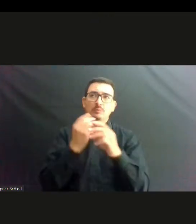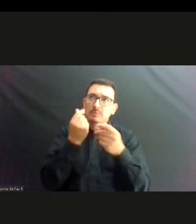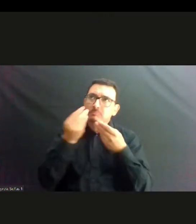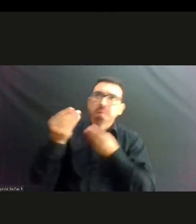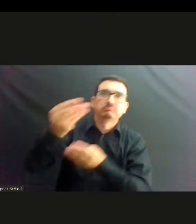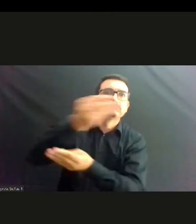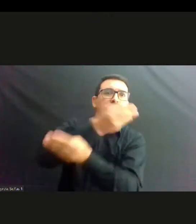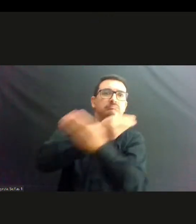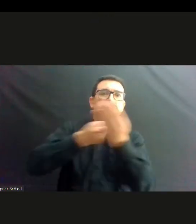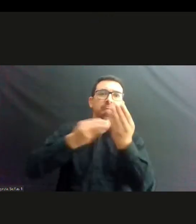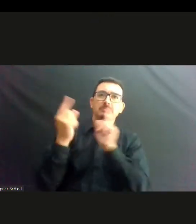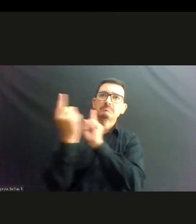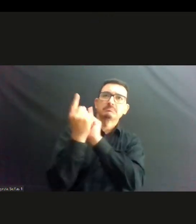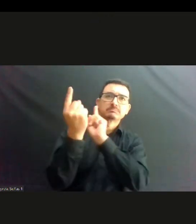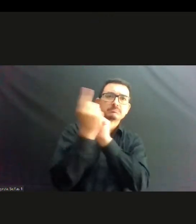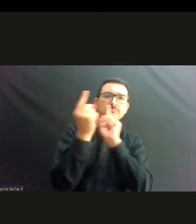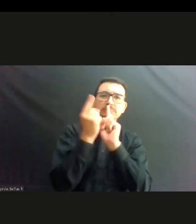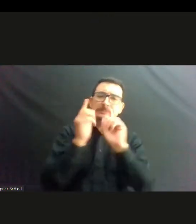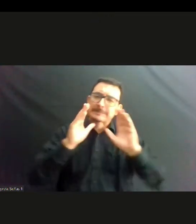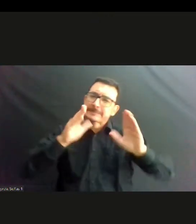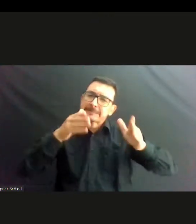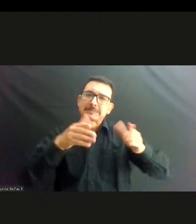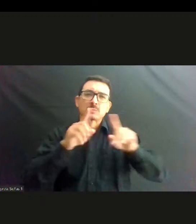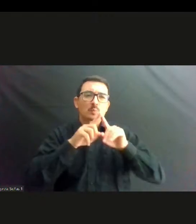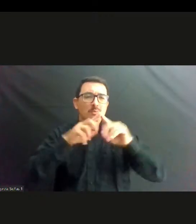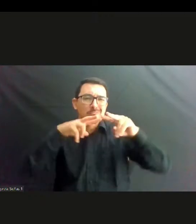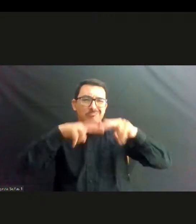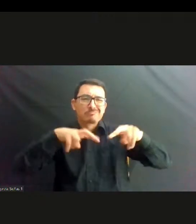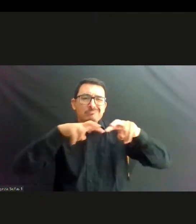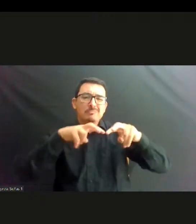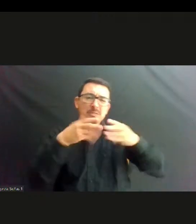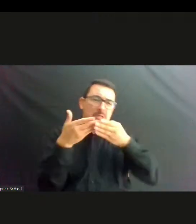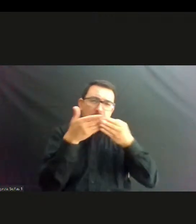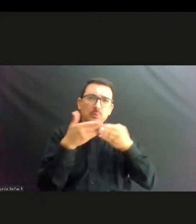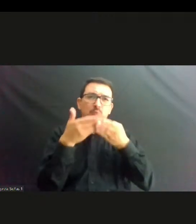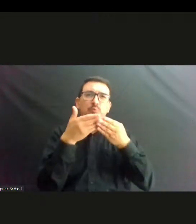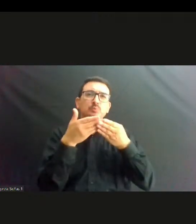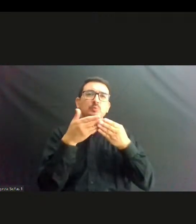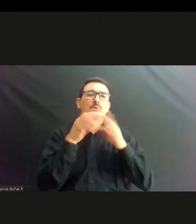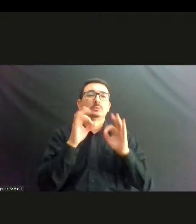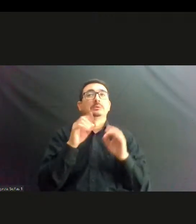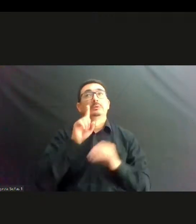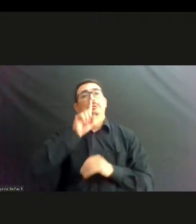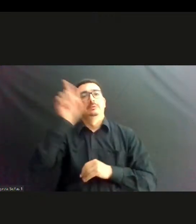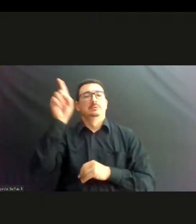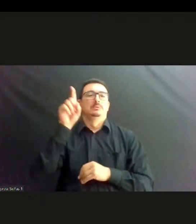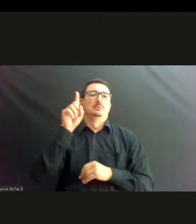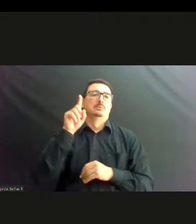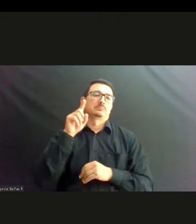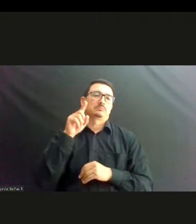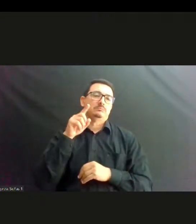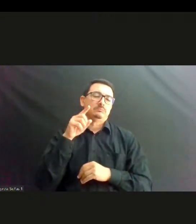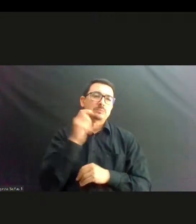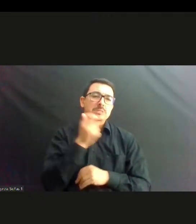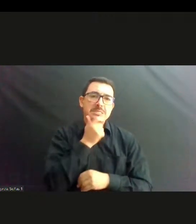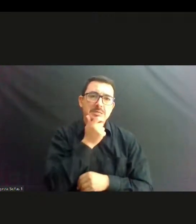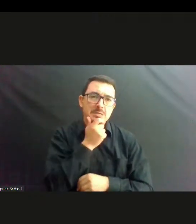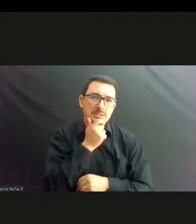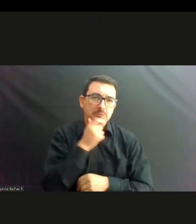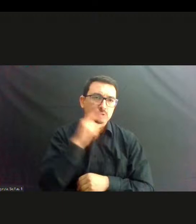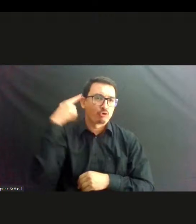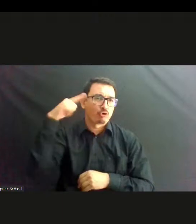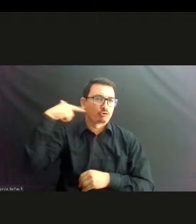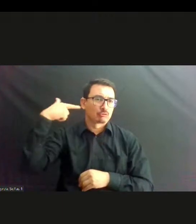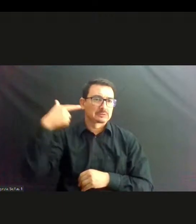in public administration from Harvard University. So a very powerful woman to wrap this session up for us today. So over to you,